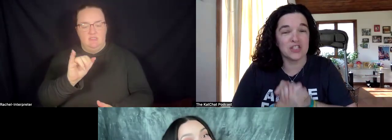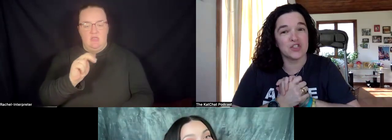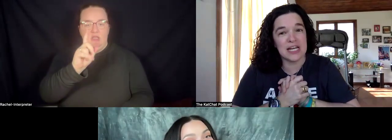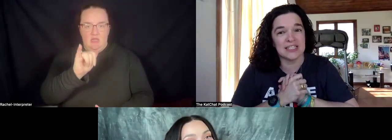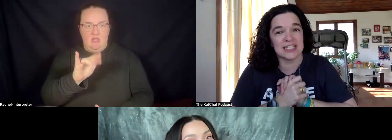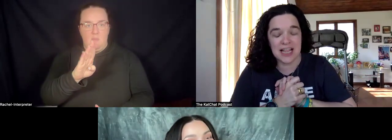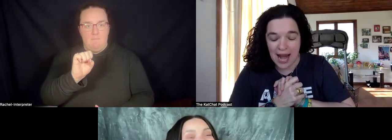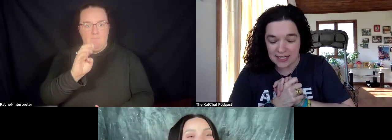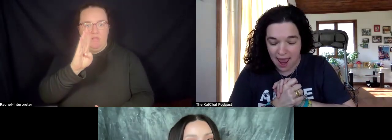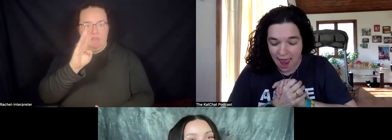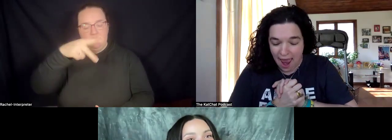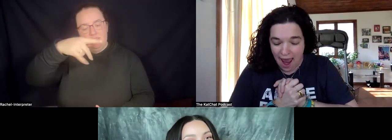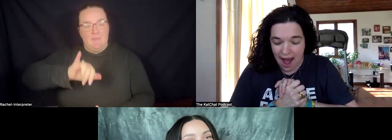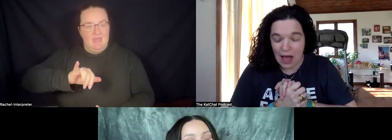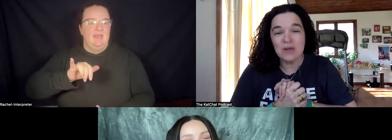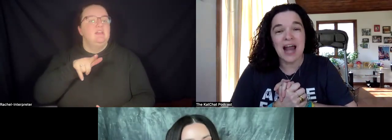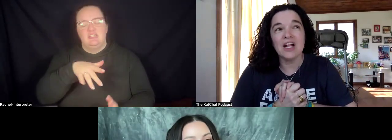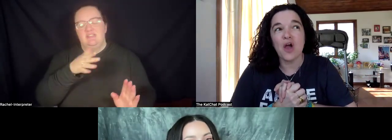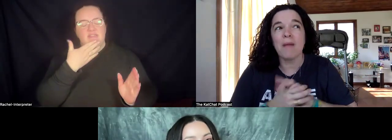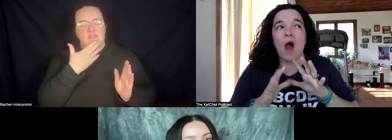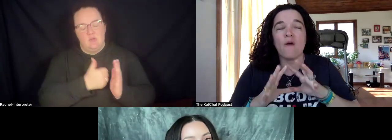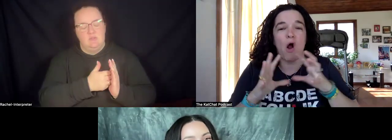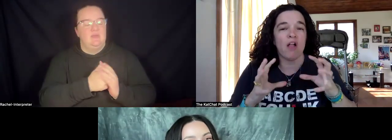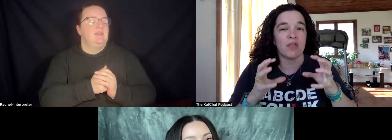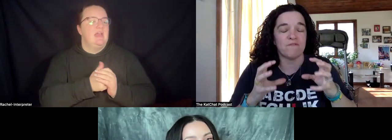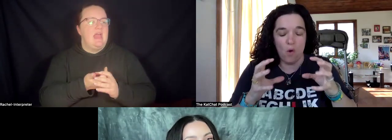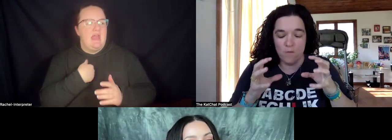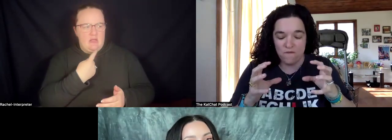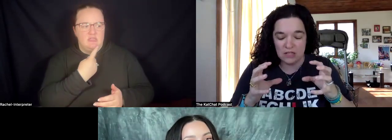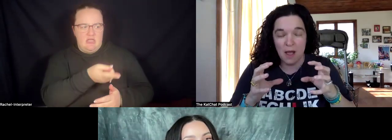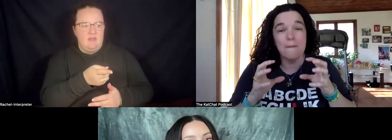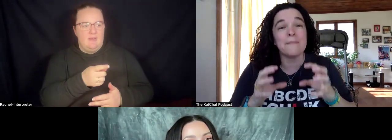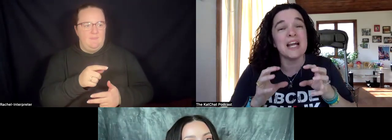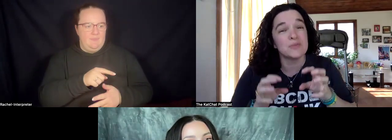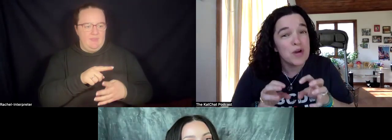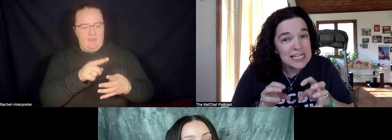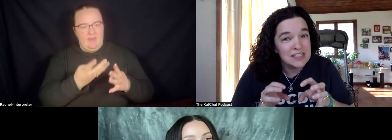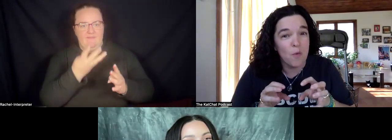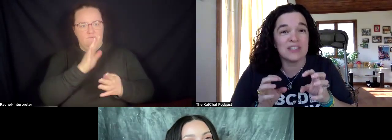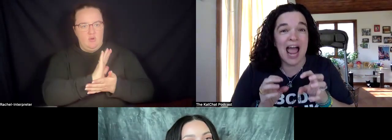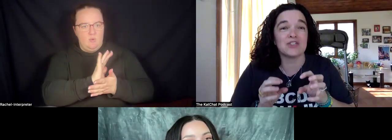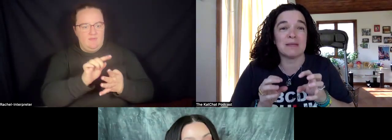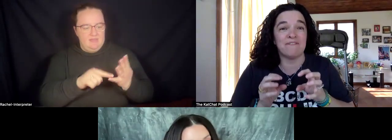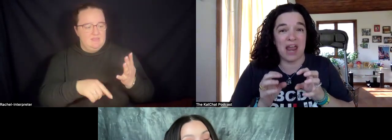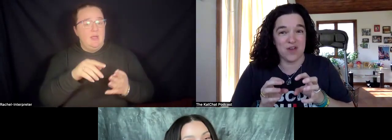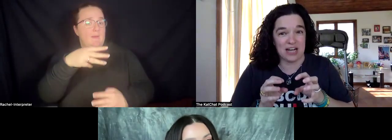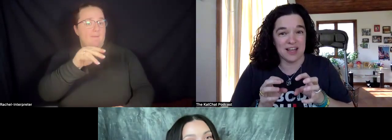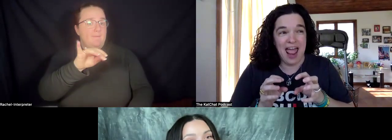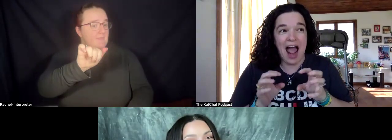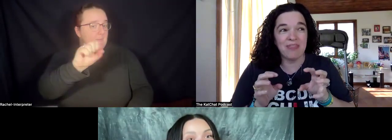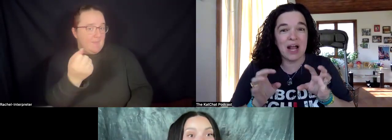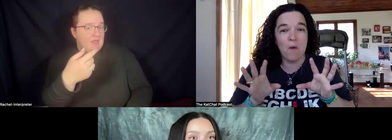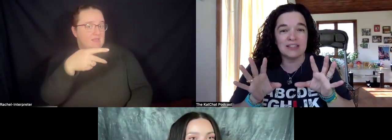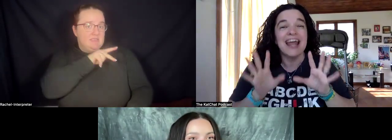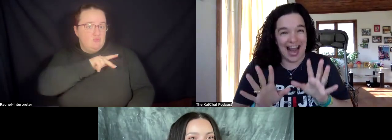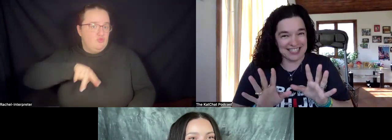at once. Nice. He is the delight. And I was telling him out of all of the Bourne movies, me and Prince was actually my favorite.